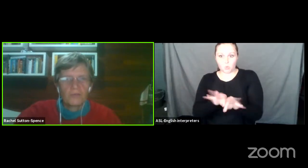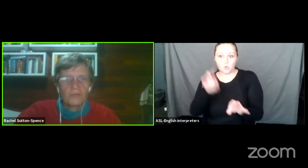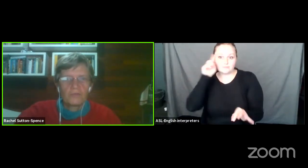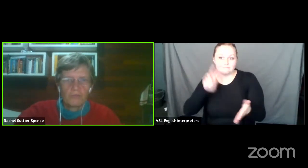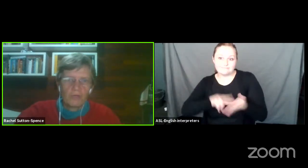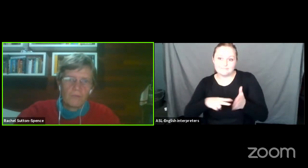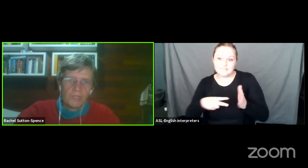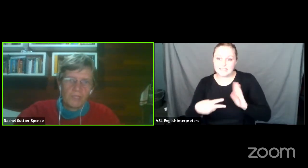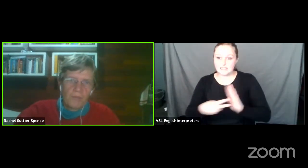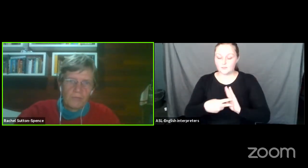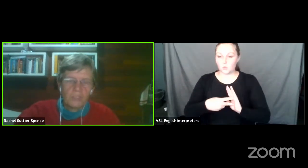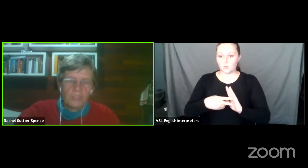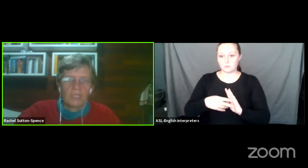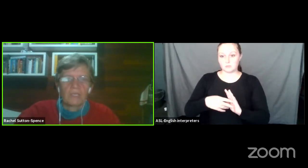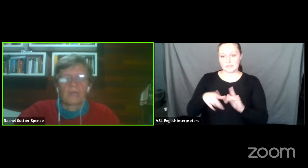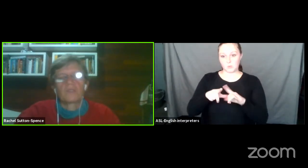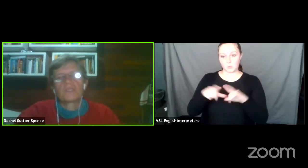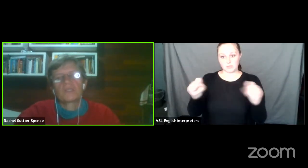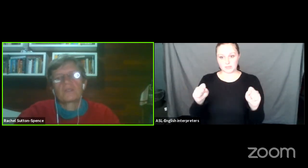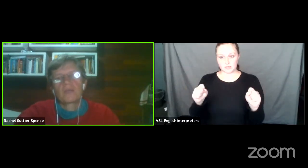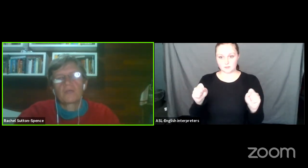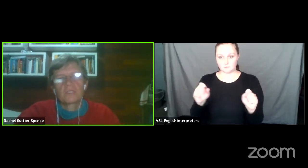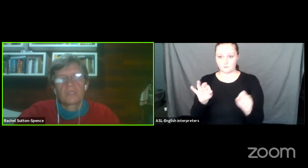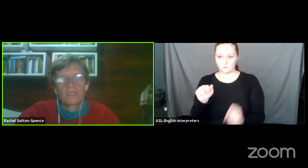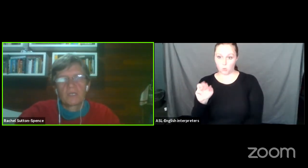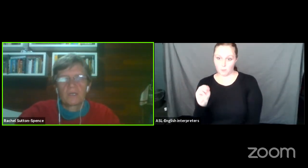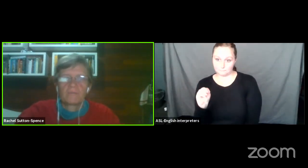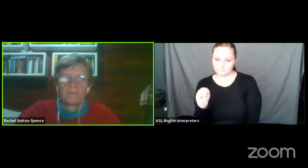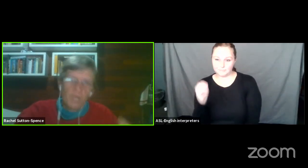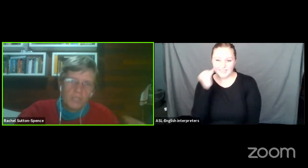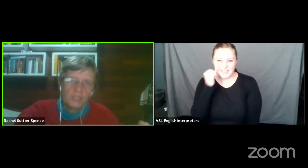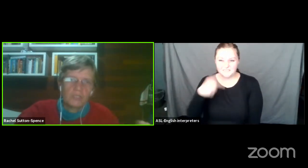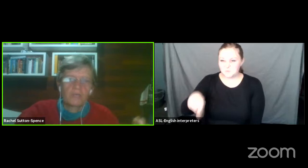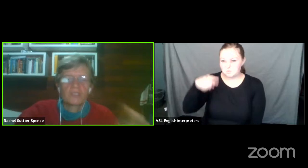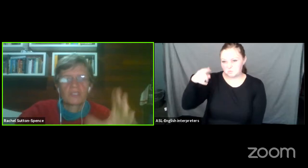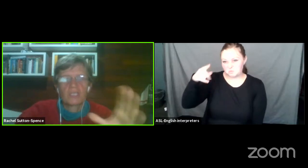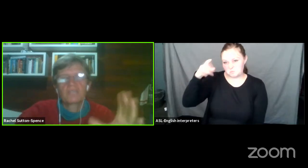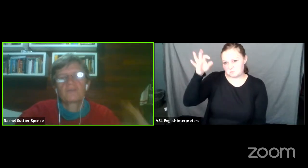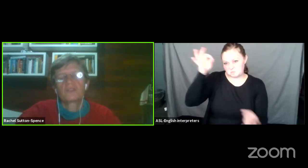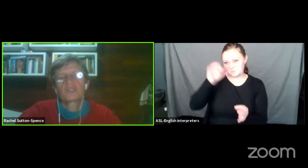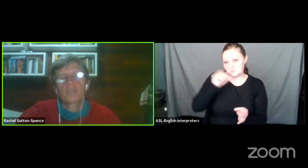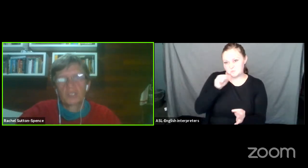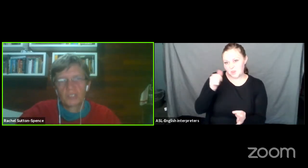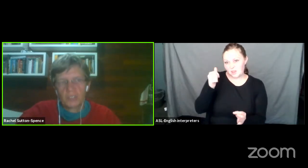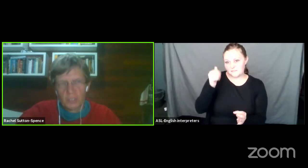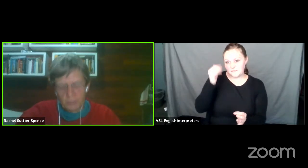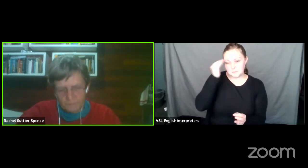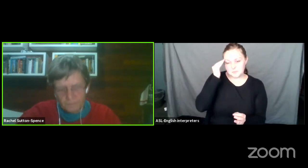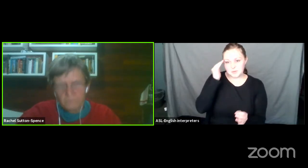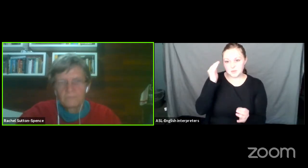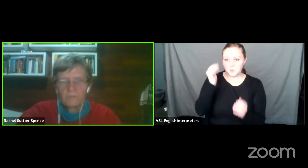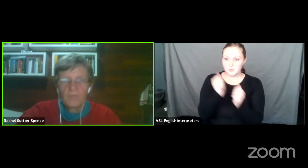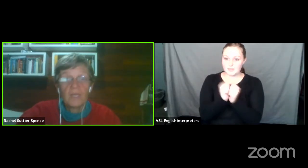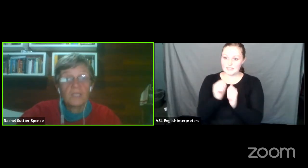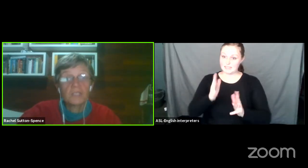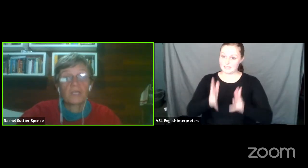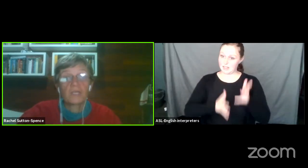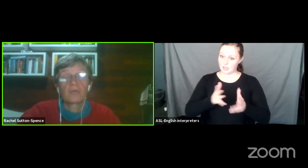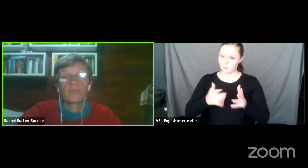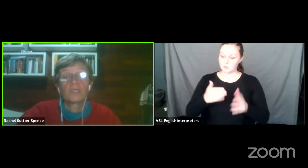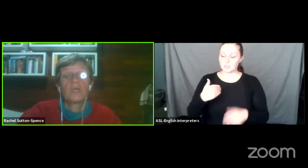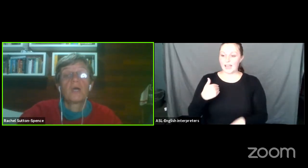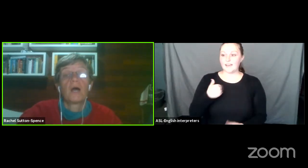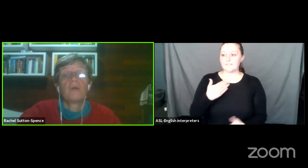Those of you who don't know much about sign language, there is a set of constructions in